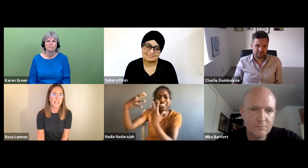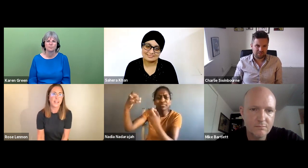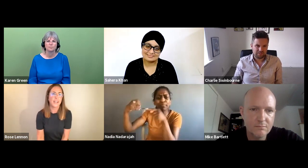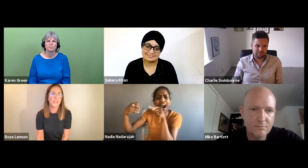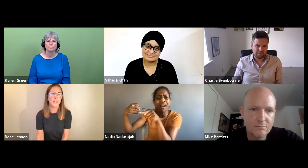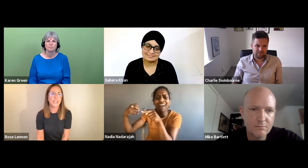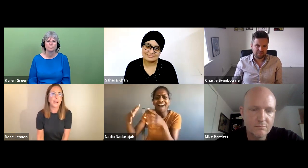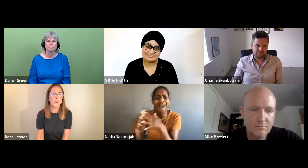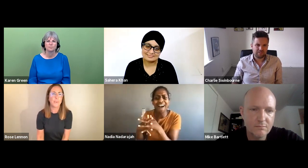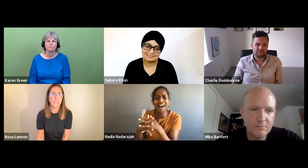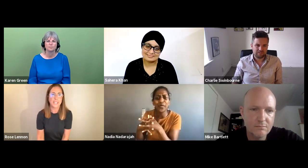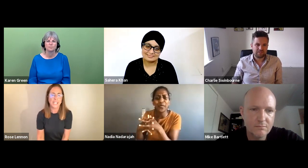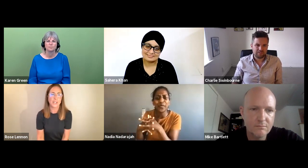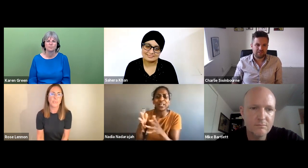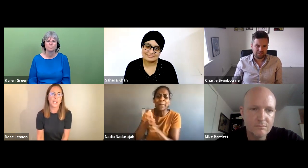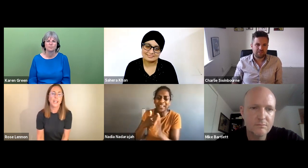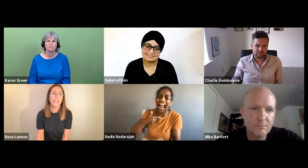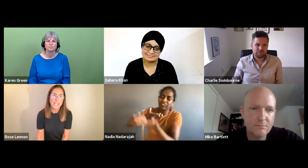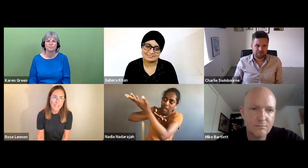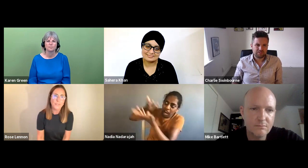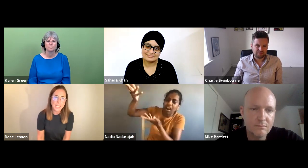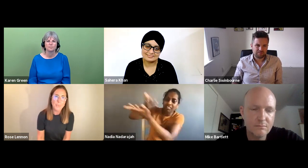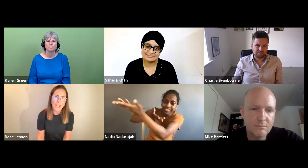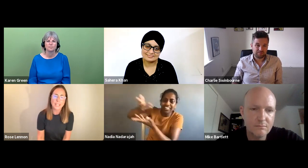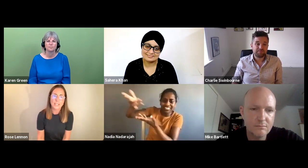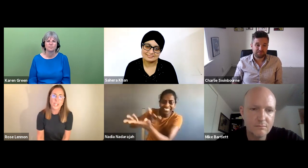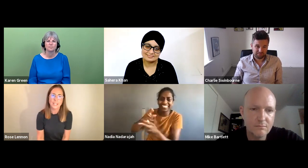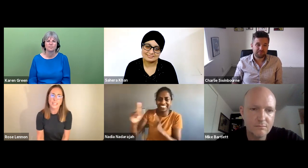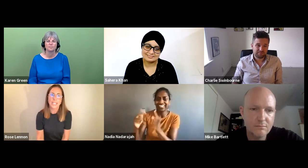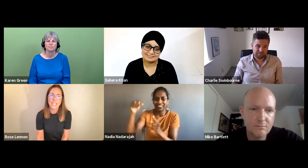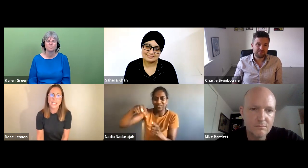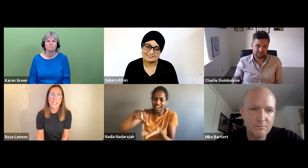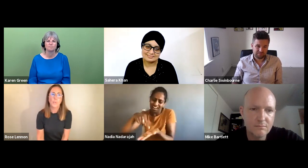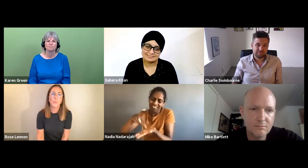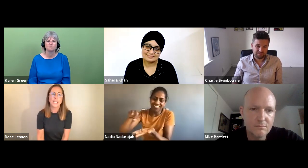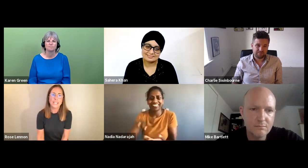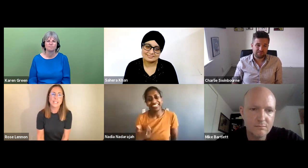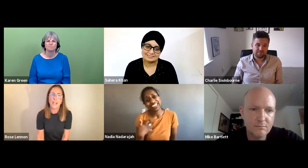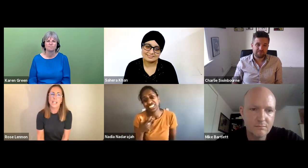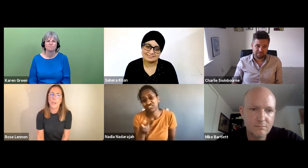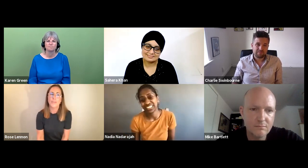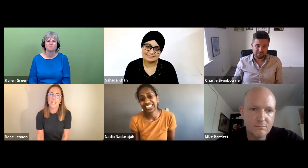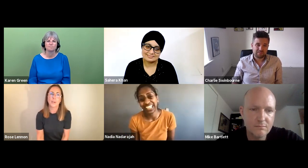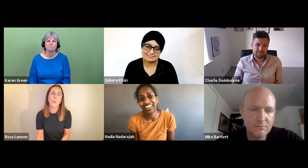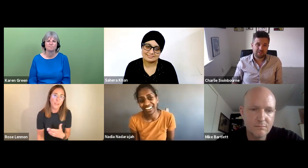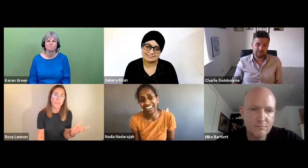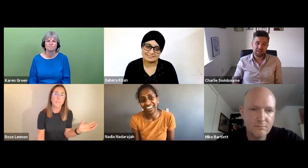us to get more representation, but the feedback channel is what we need to develop, I think, with the